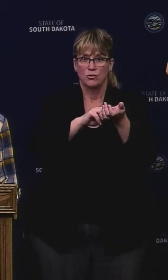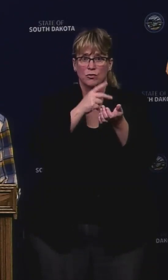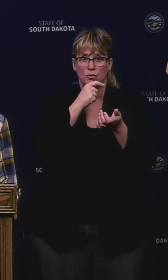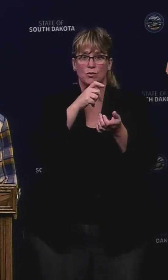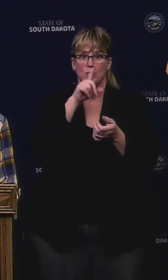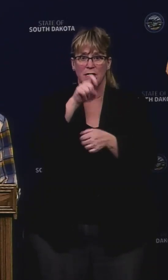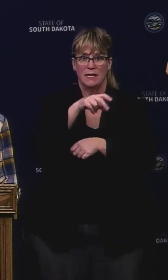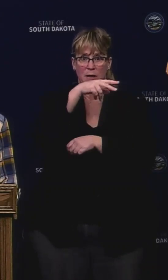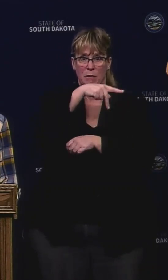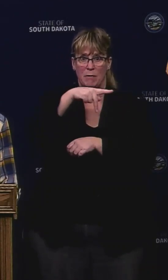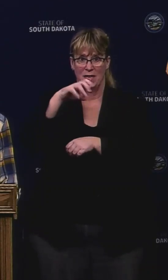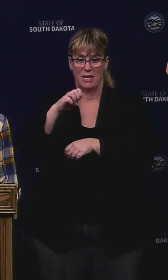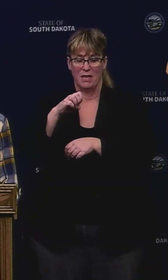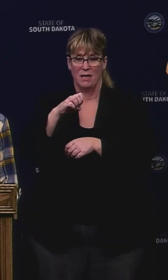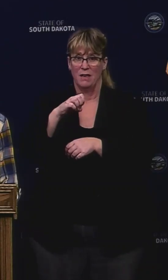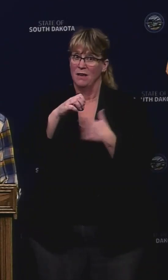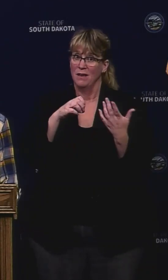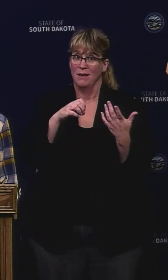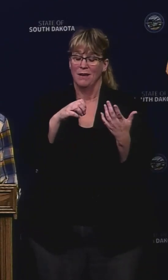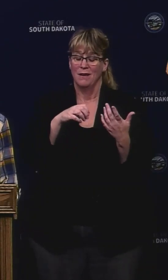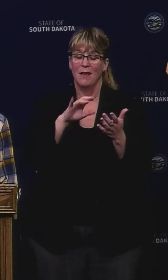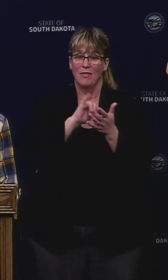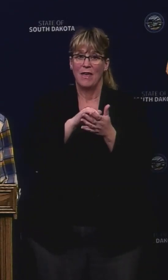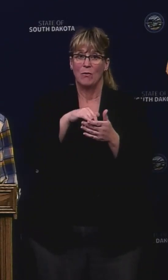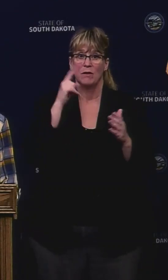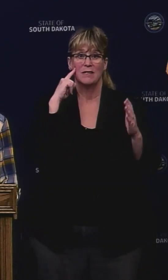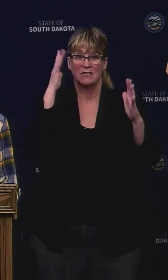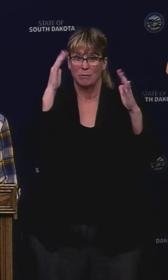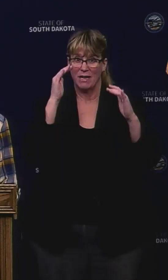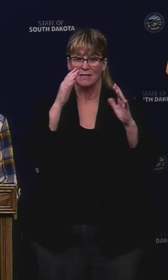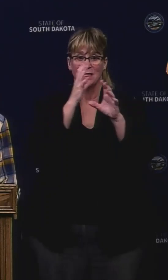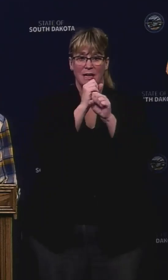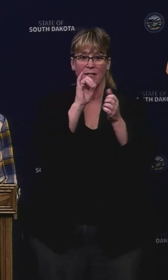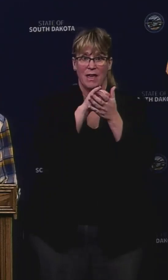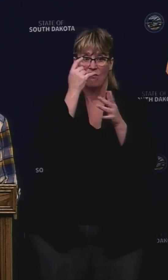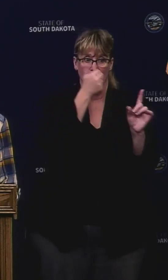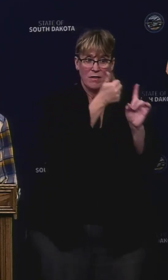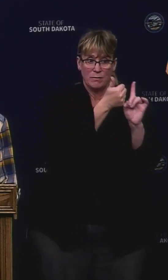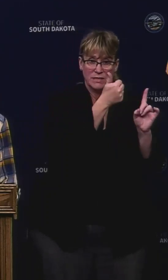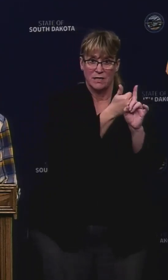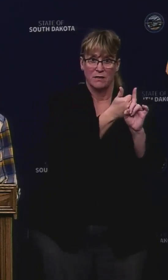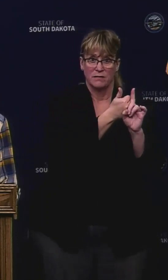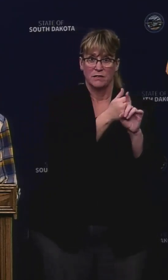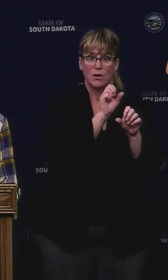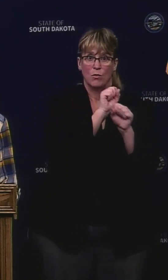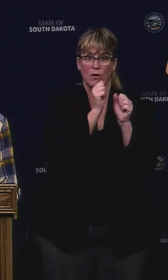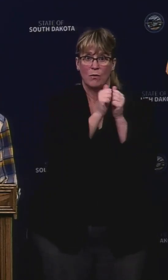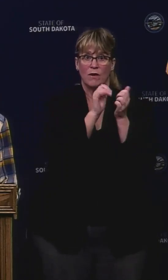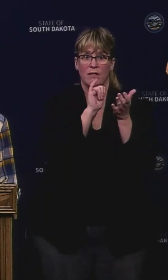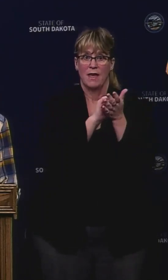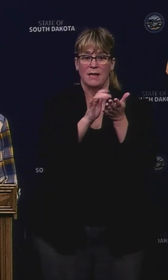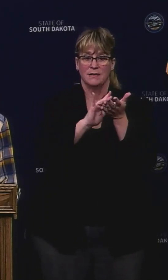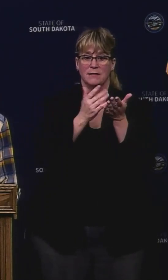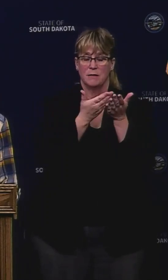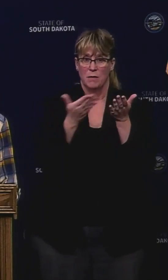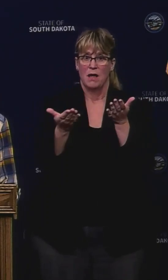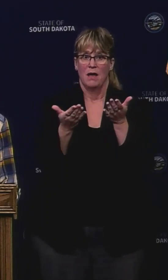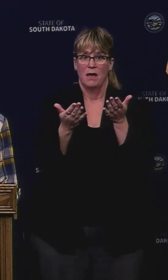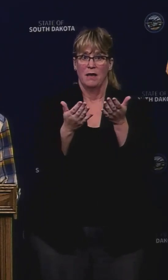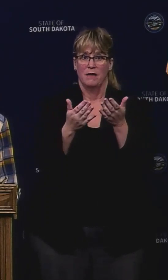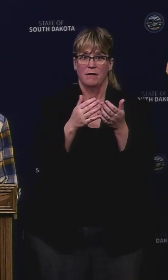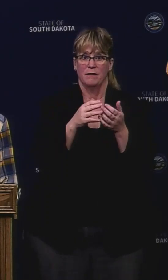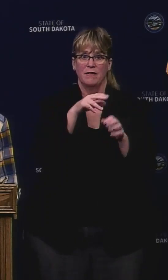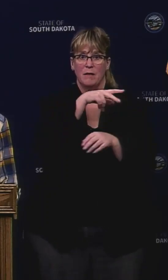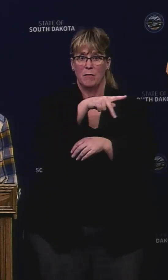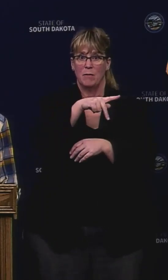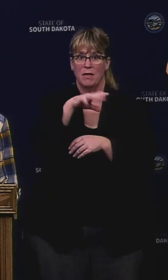personal protective equipment would expect to be getting that for themselves and working on that supply chain as well. We've had a